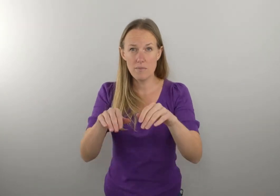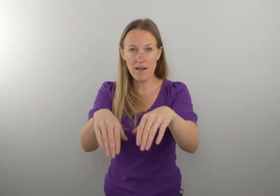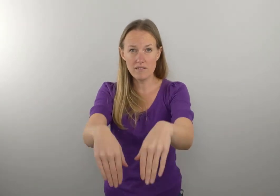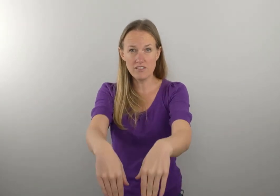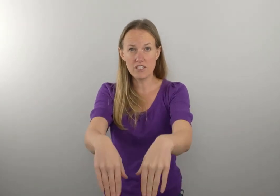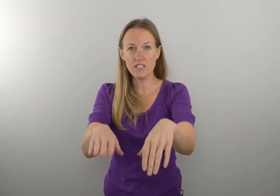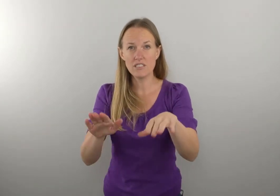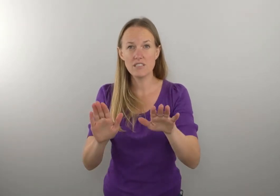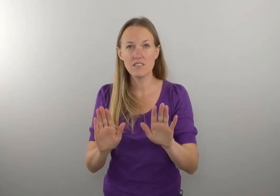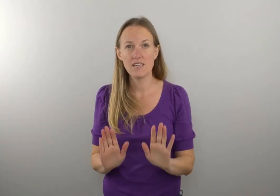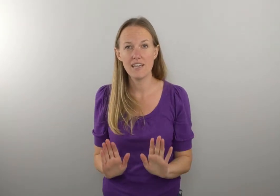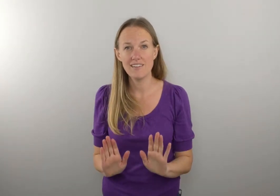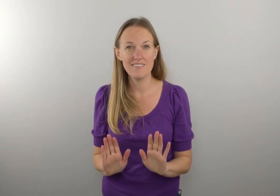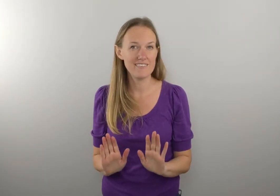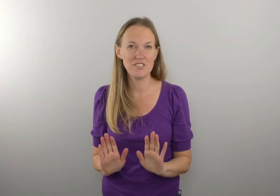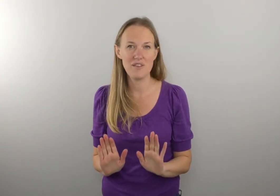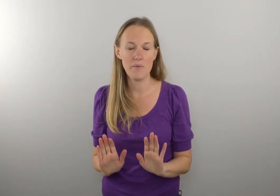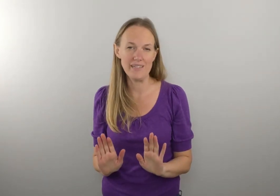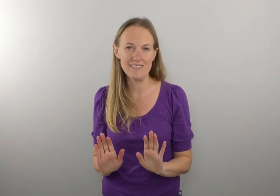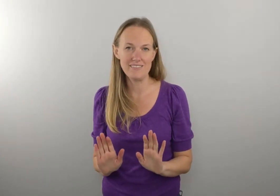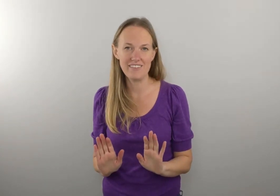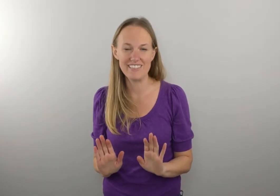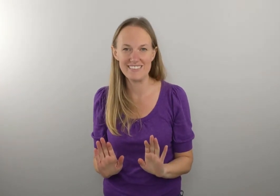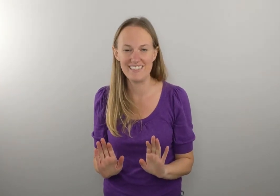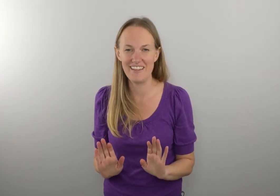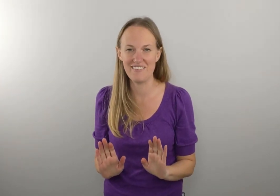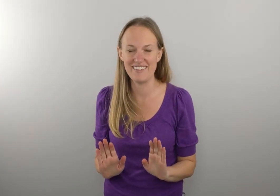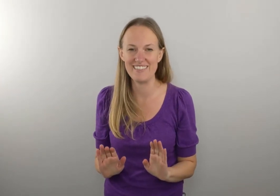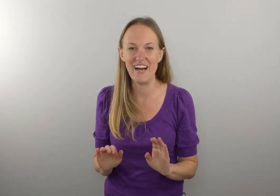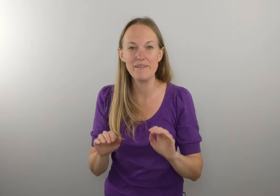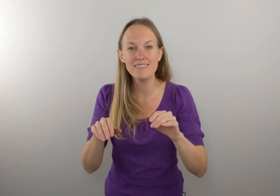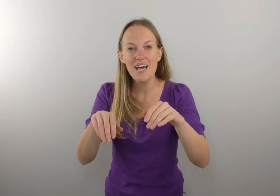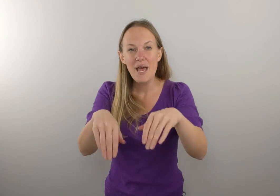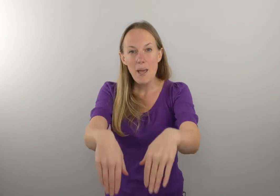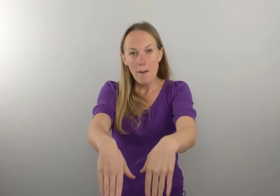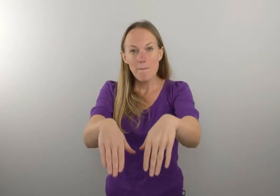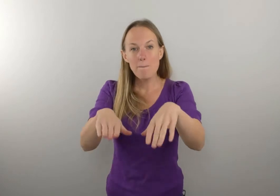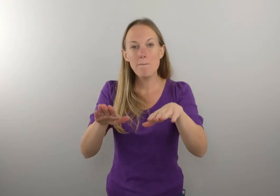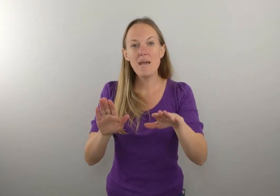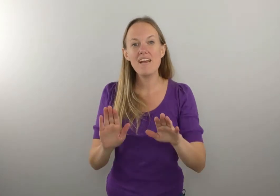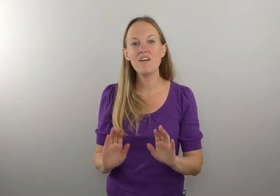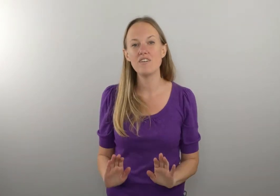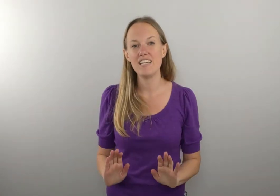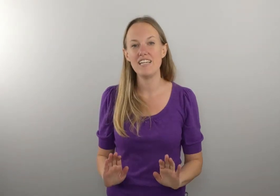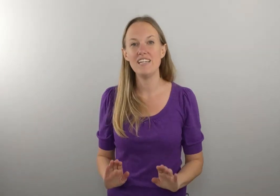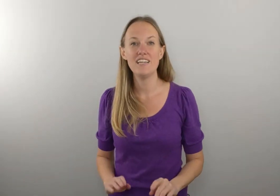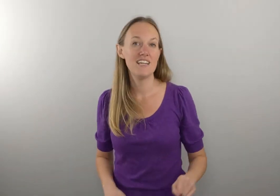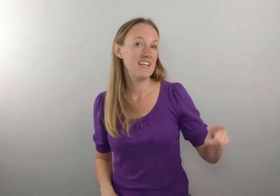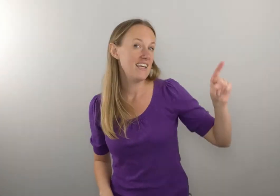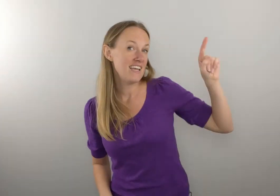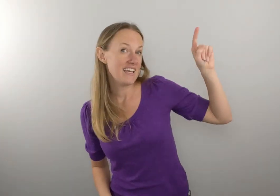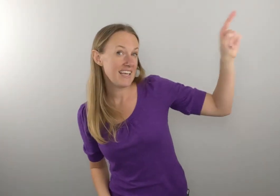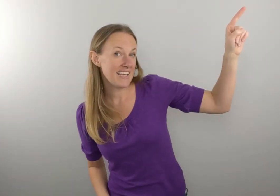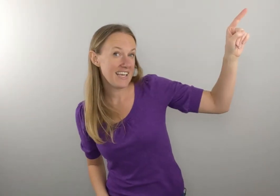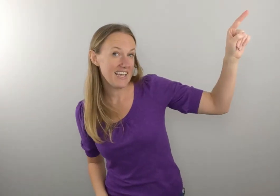mound of dirt. Okay, you only have to do that once, even though I just did it 3 times. Buried, he, and